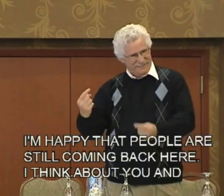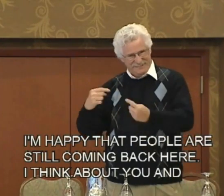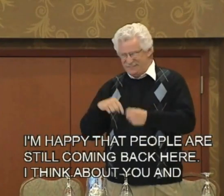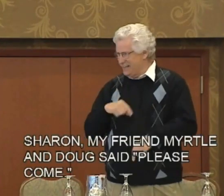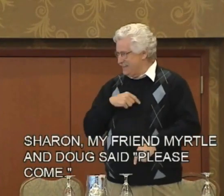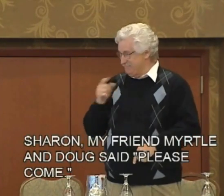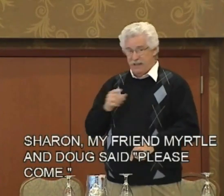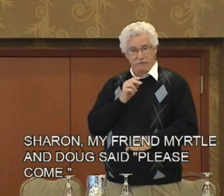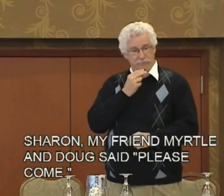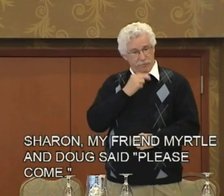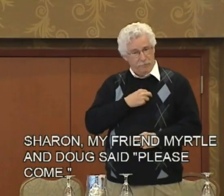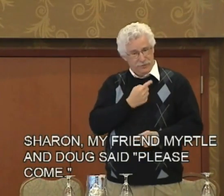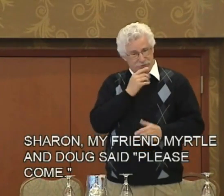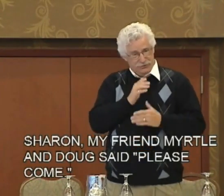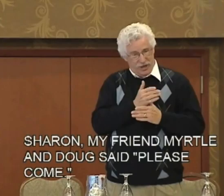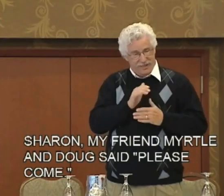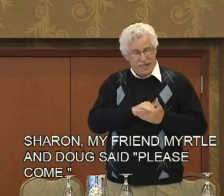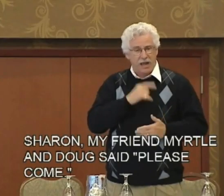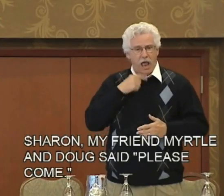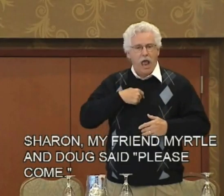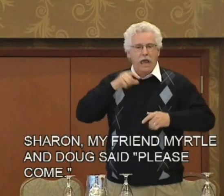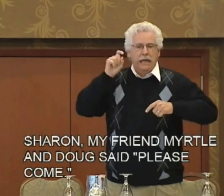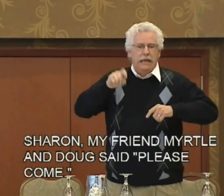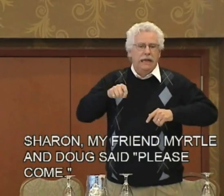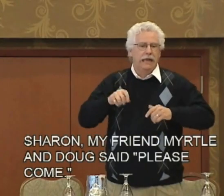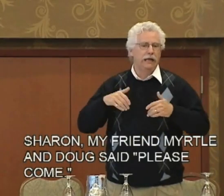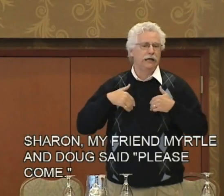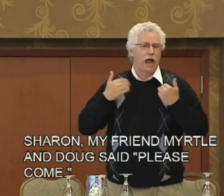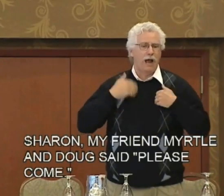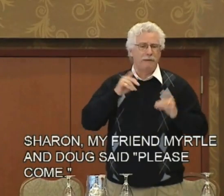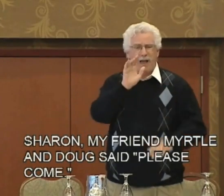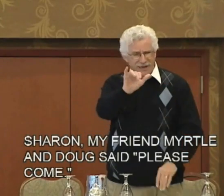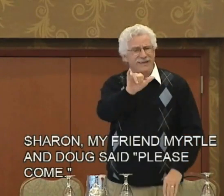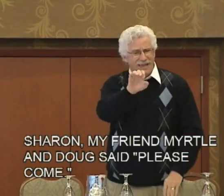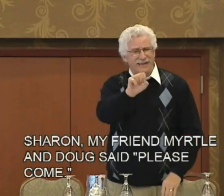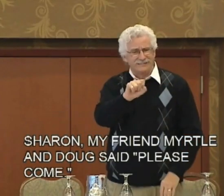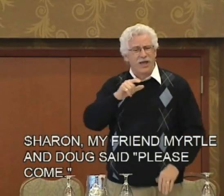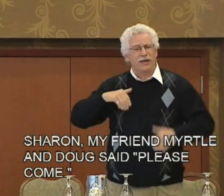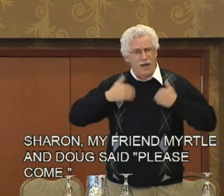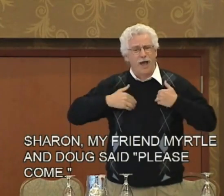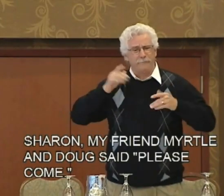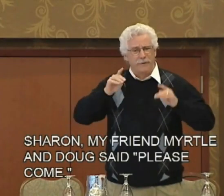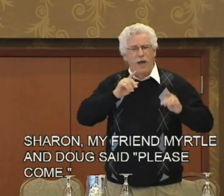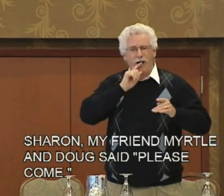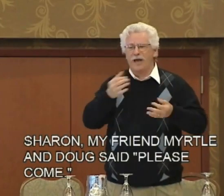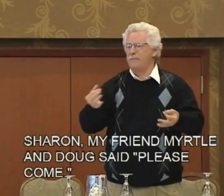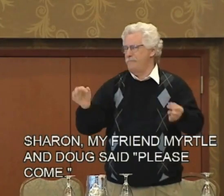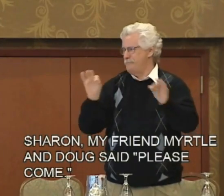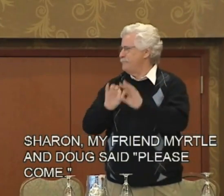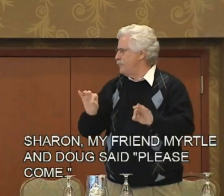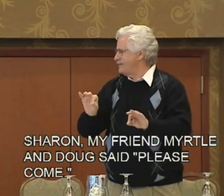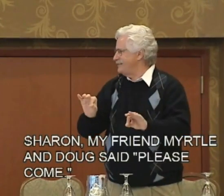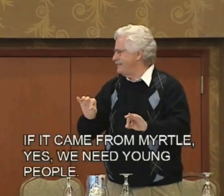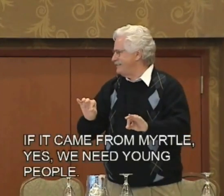for Myrtle and Doug Ball said please come and if it came from Myrtle yes we need young people